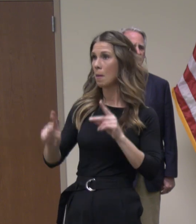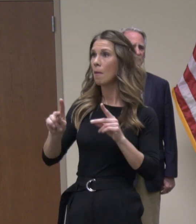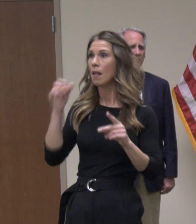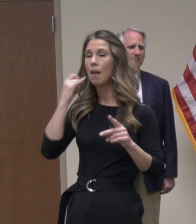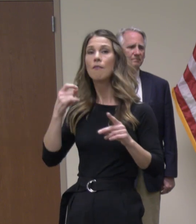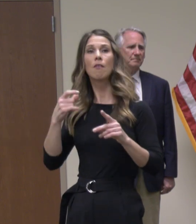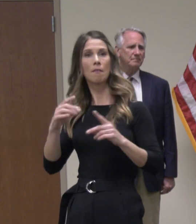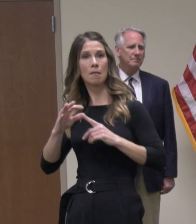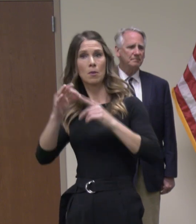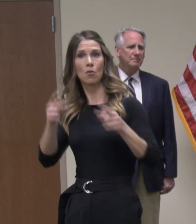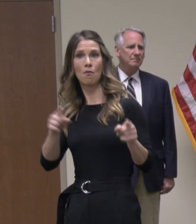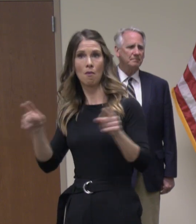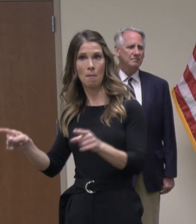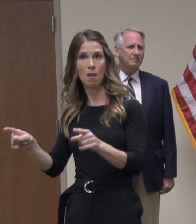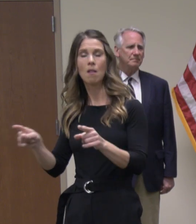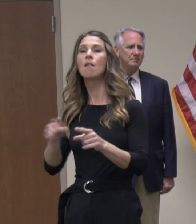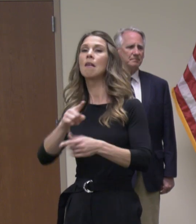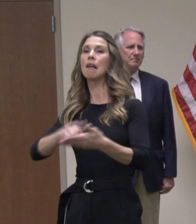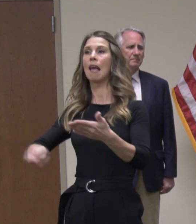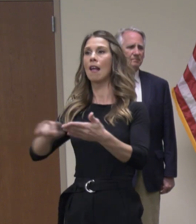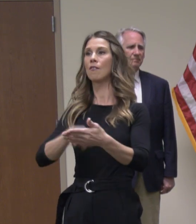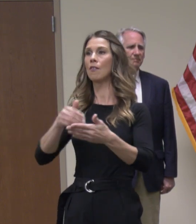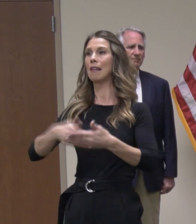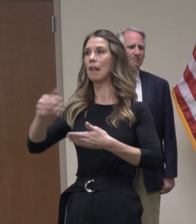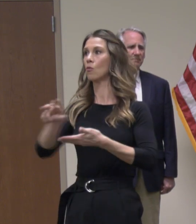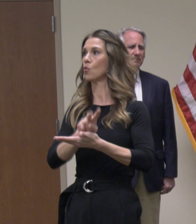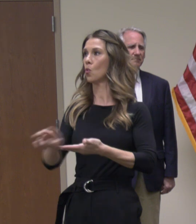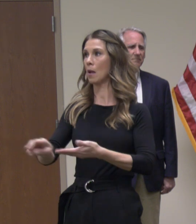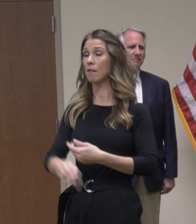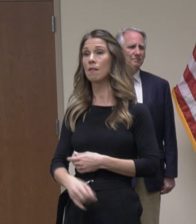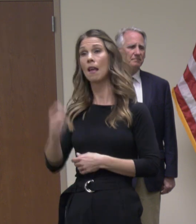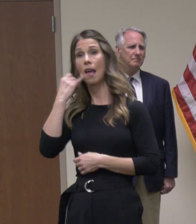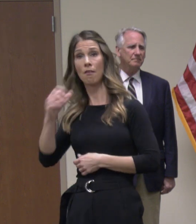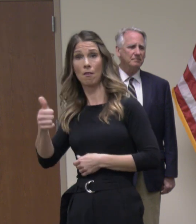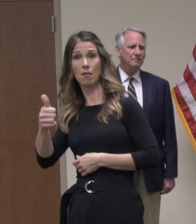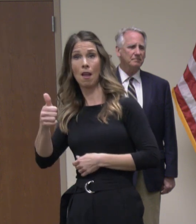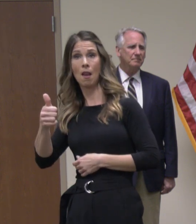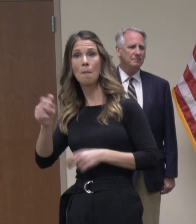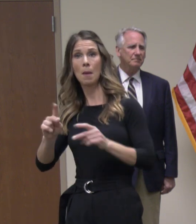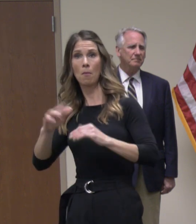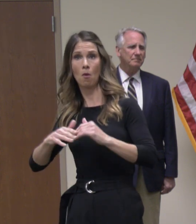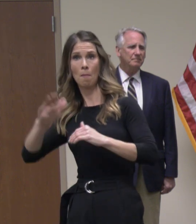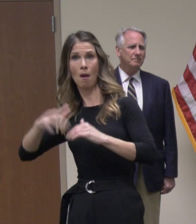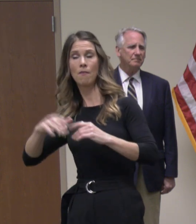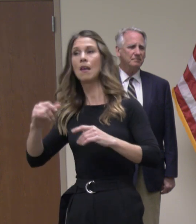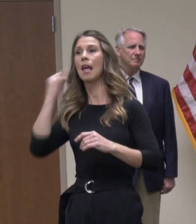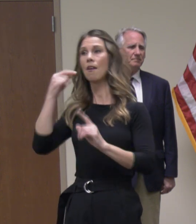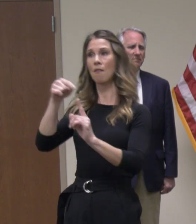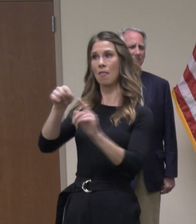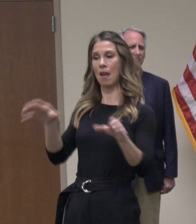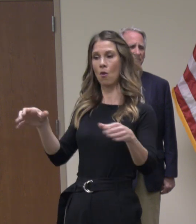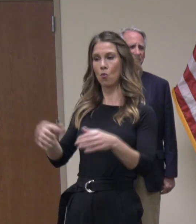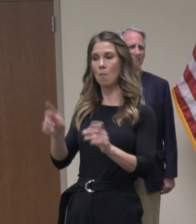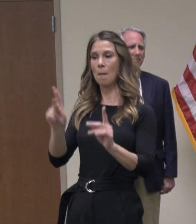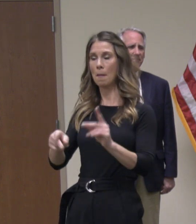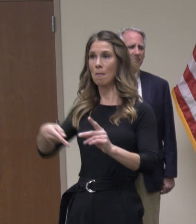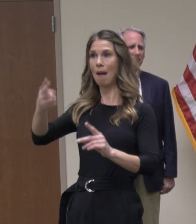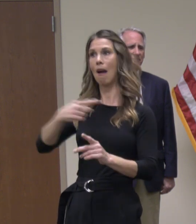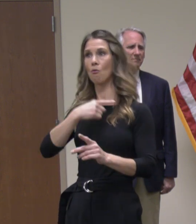8 weeks. New Hanover County also recommends that events with 10 or more people who are at a high-risk population be